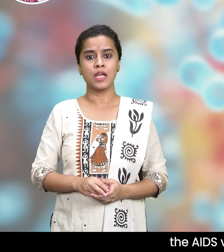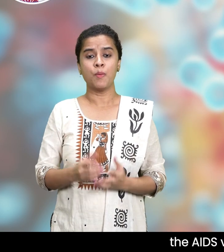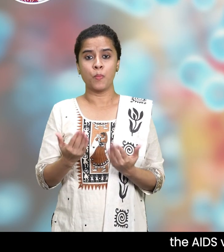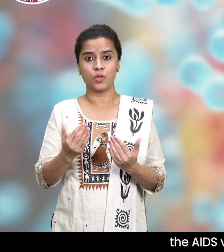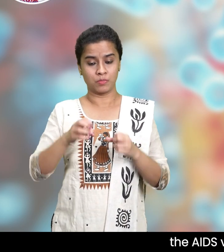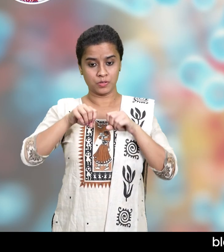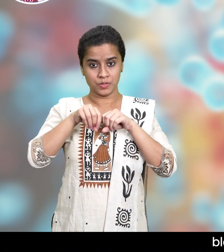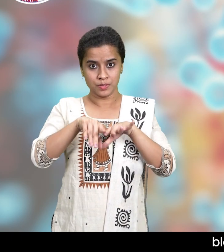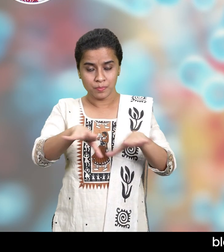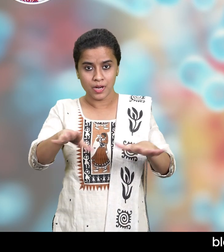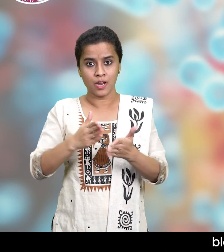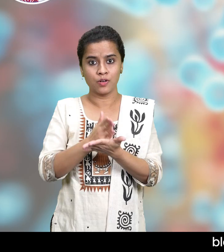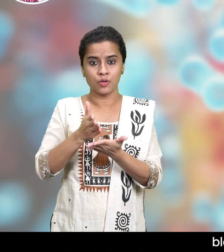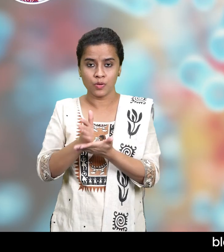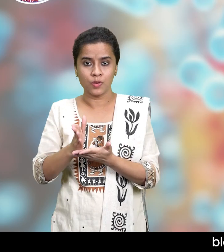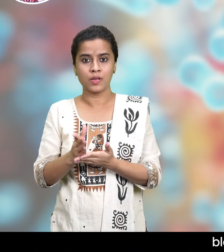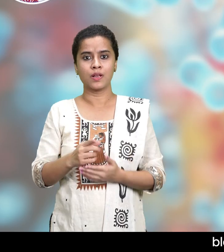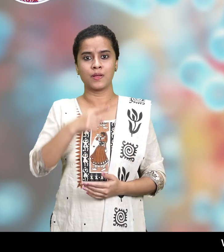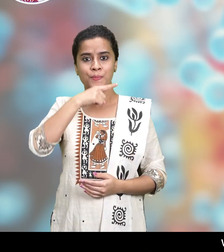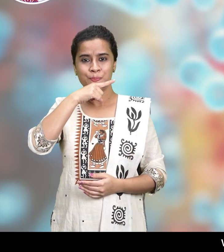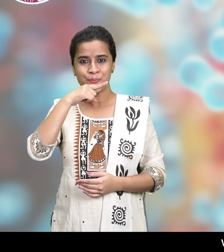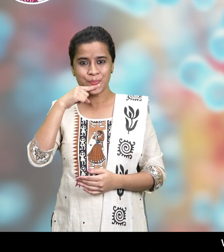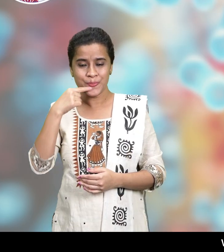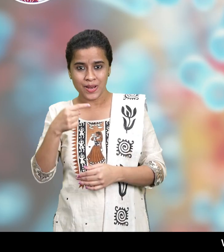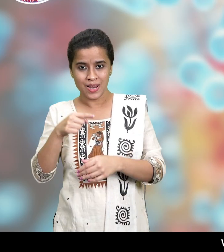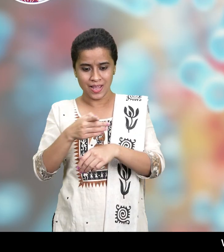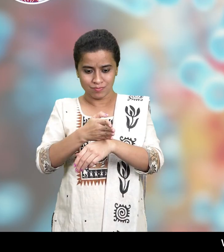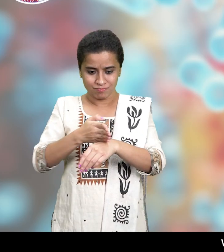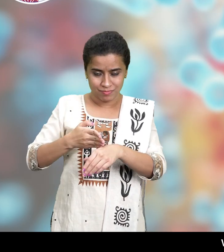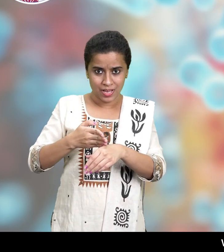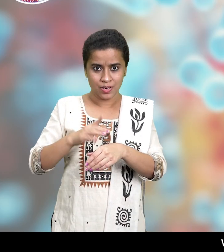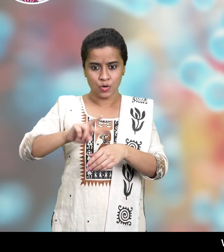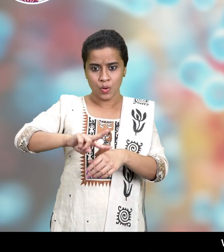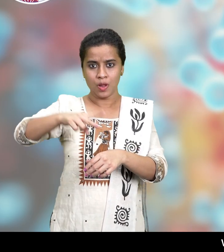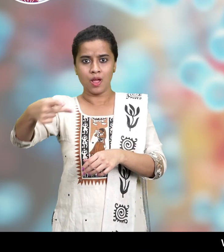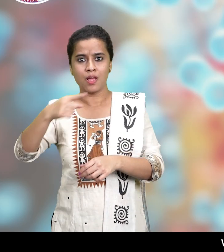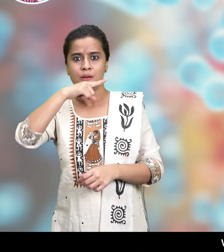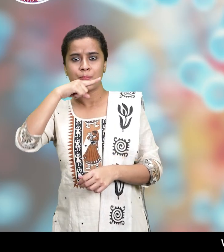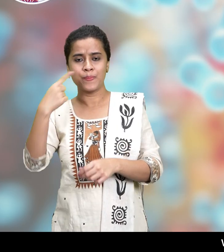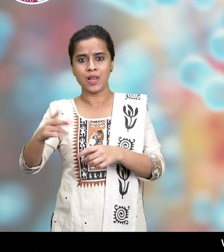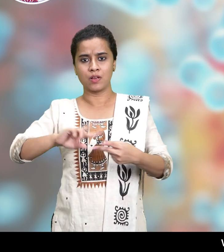through blood-to-blood contact with infected people